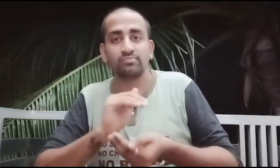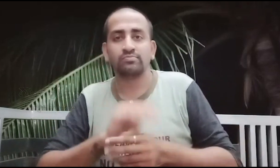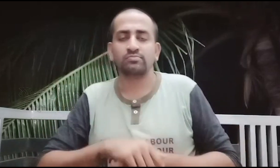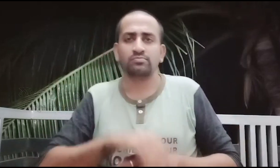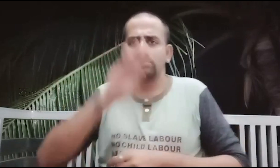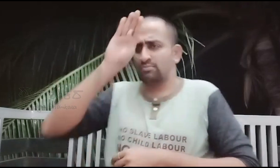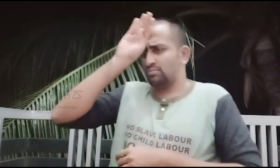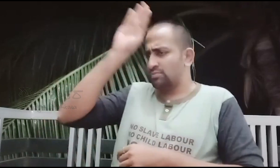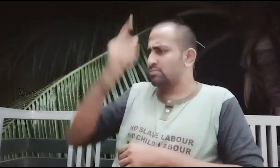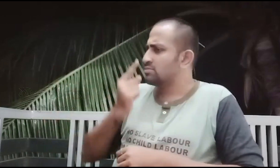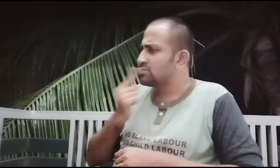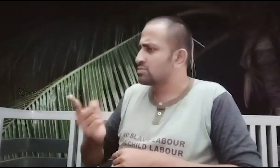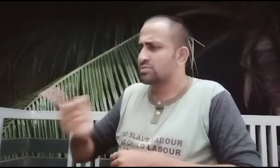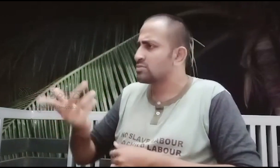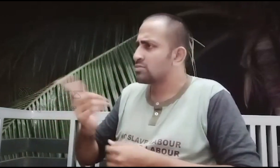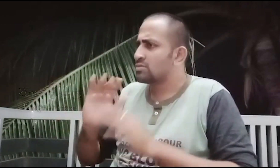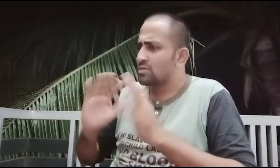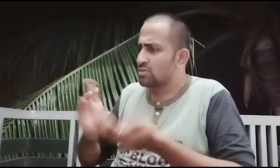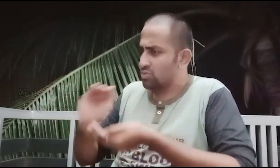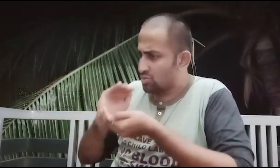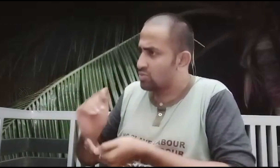"The duck is my duck," the judge says.